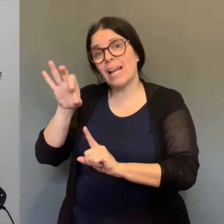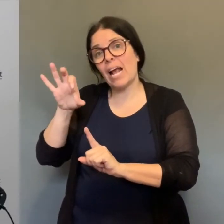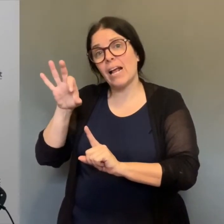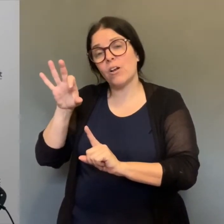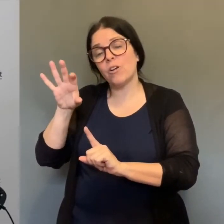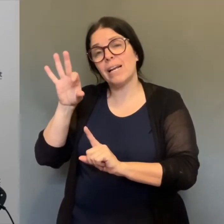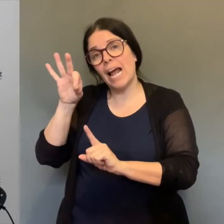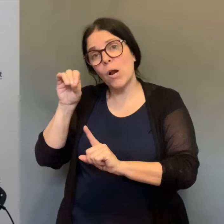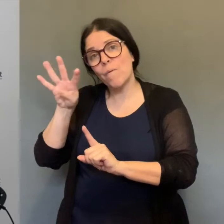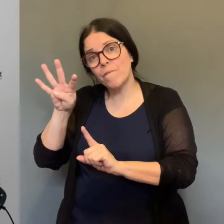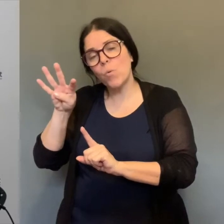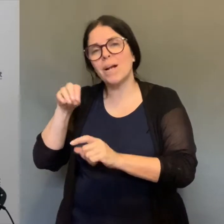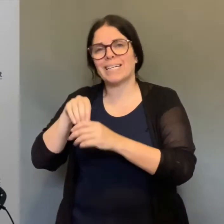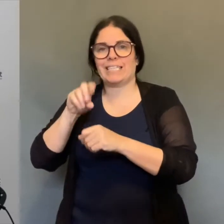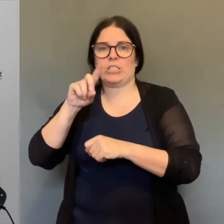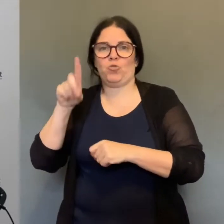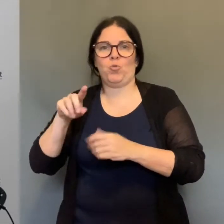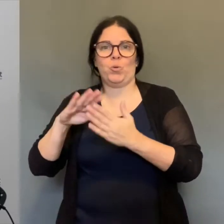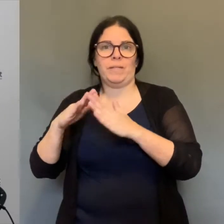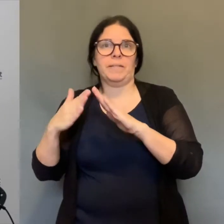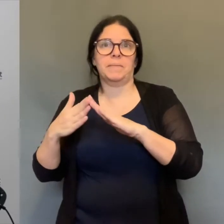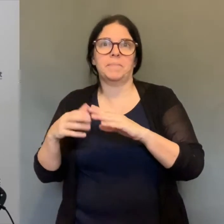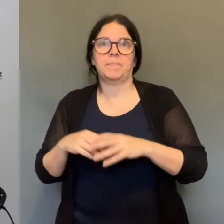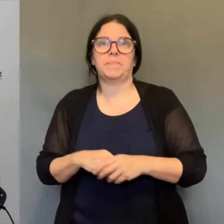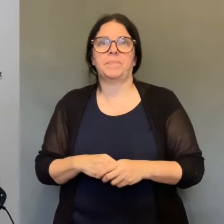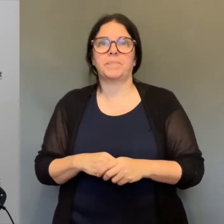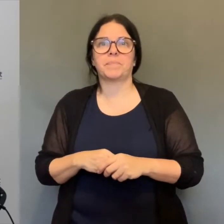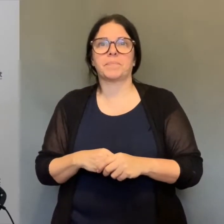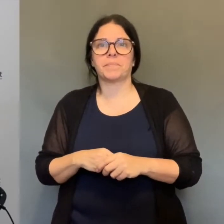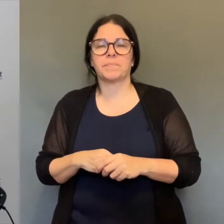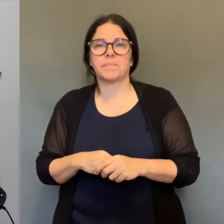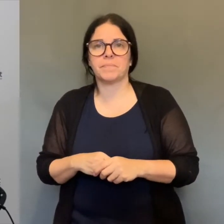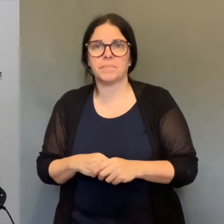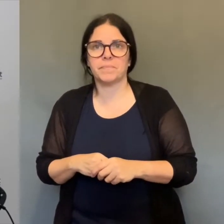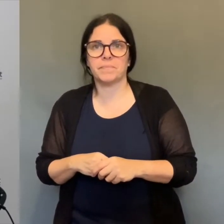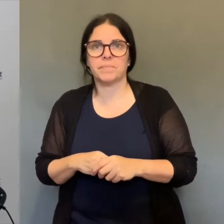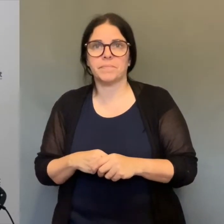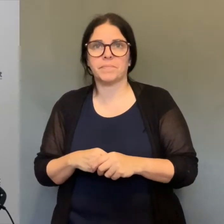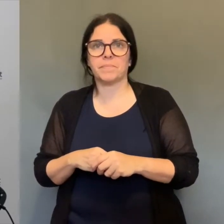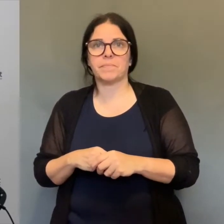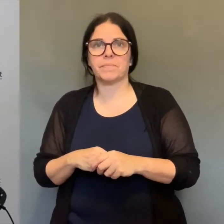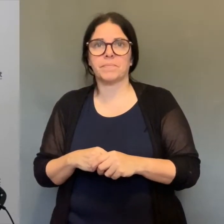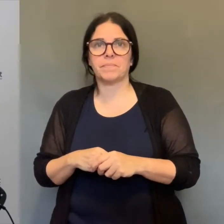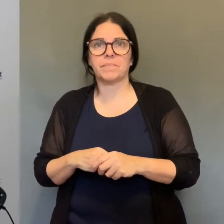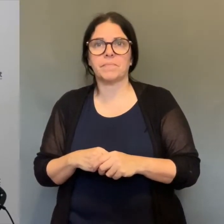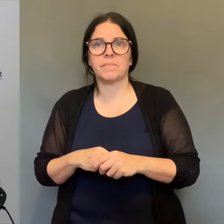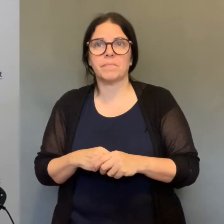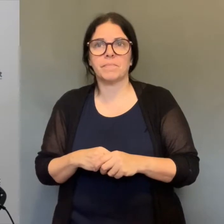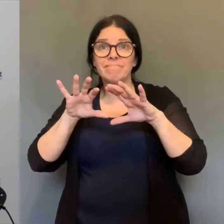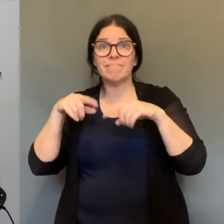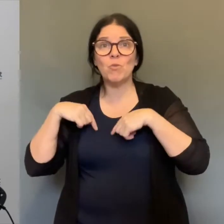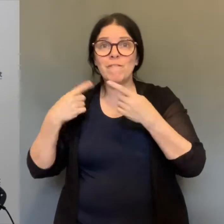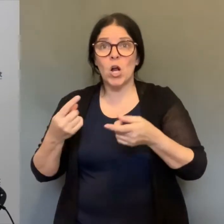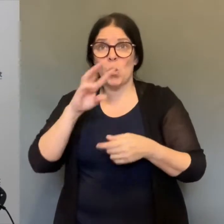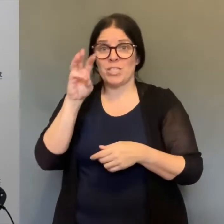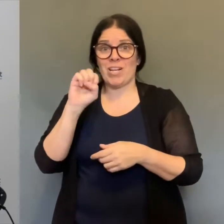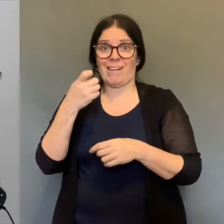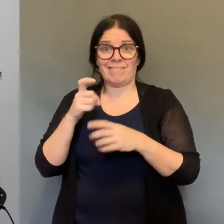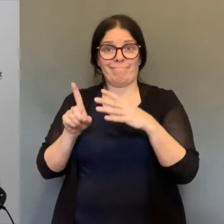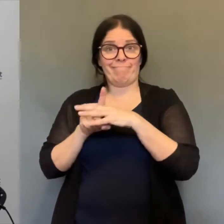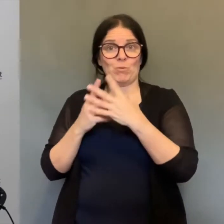reporting 518 cases of COVID-19 in our community, an increase of 12 cases from yesterday.